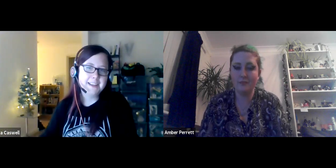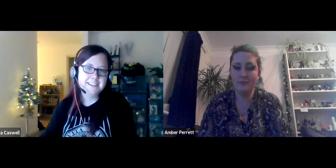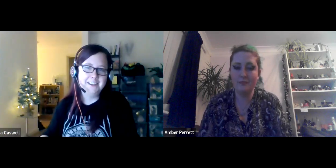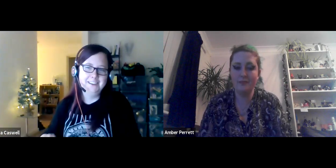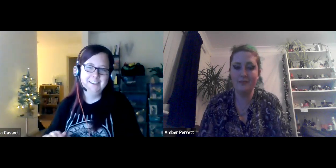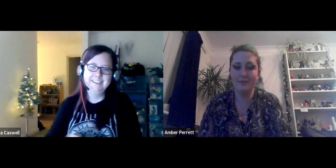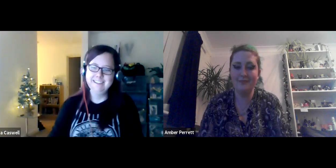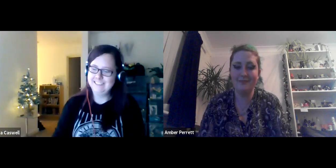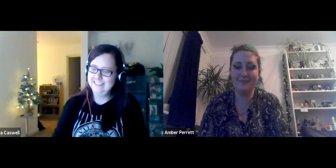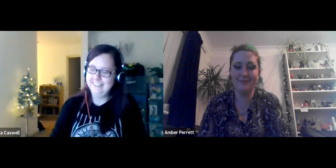to those.